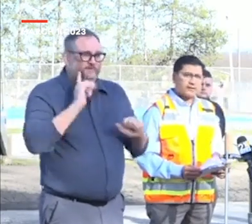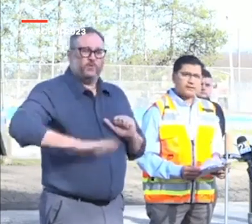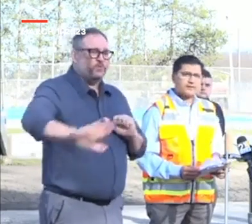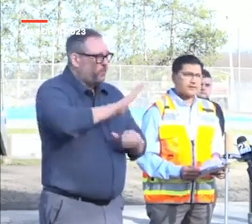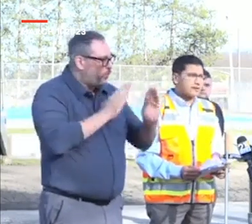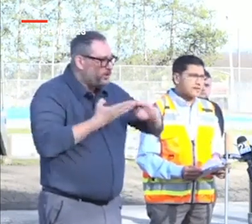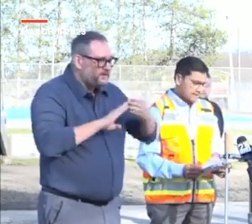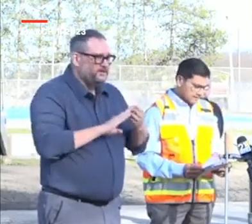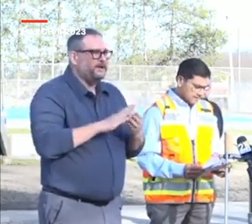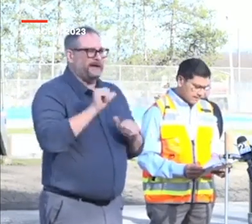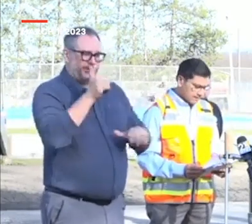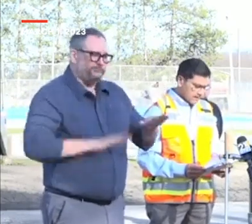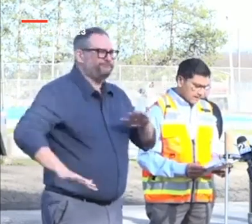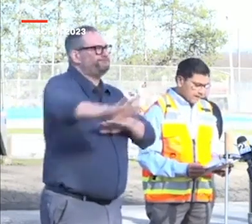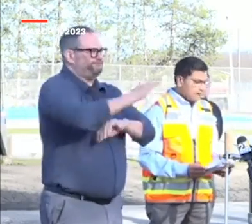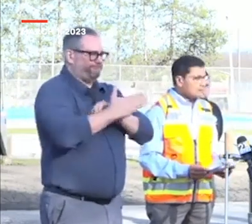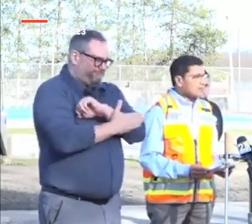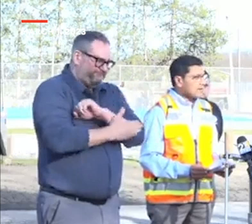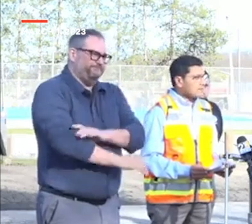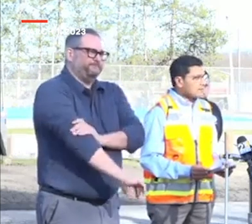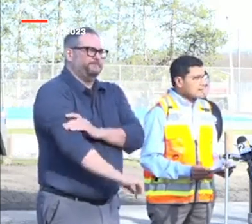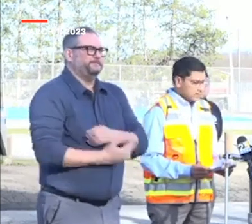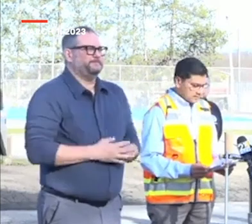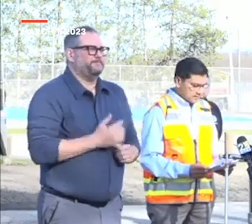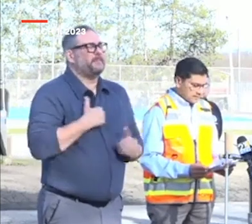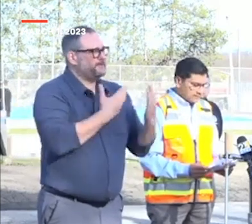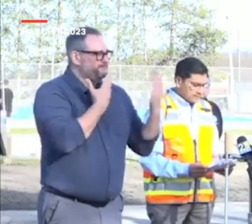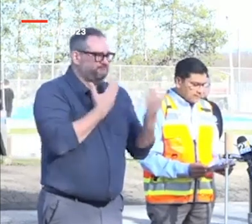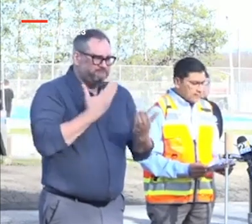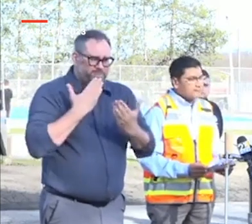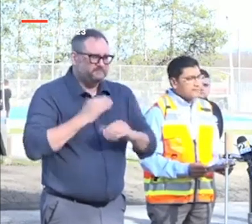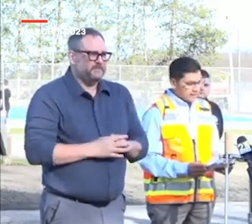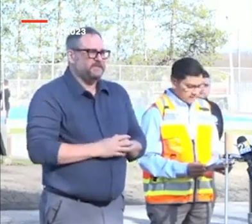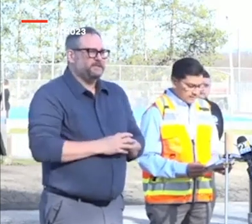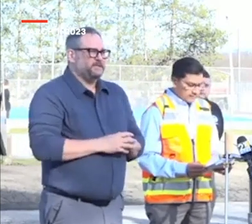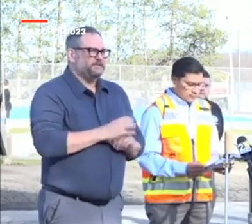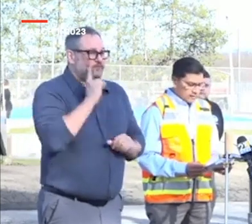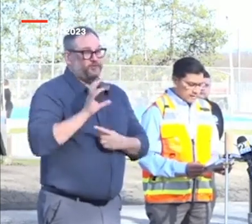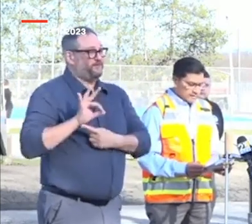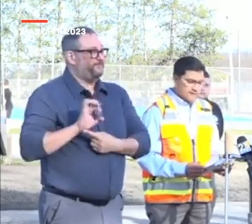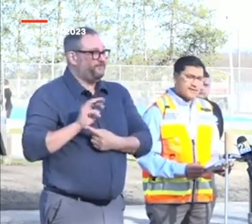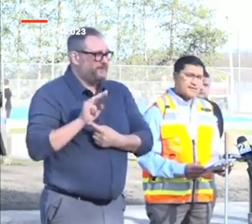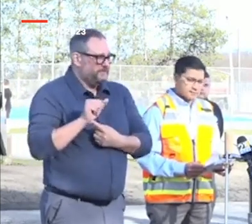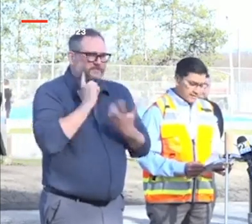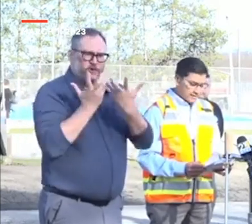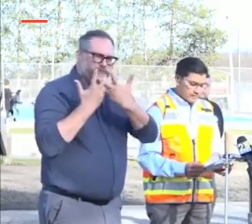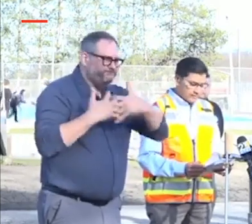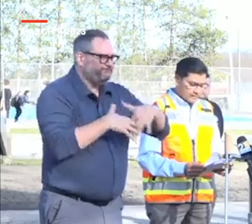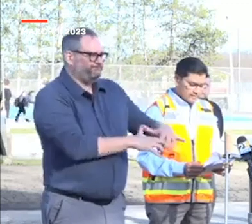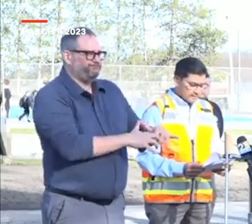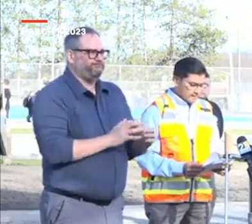like yours across the country. I am grateful to the FEMA for organizing these